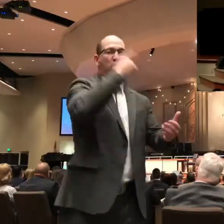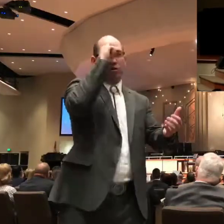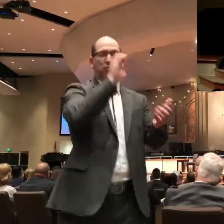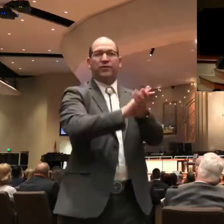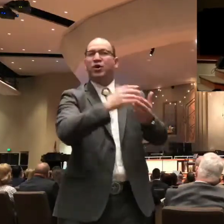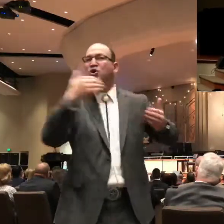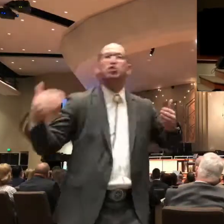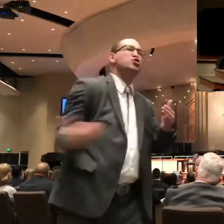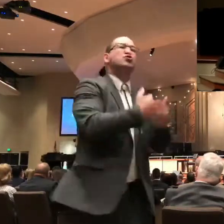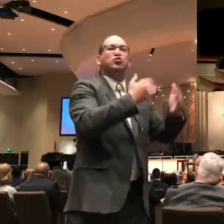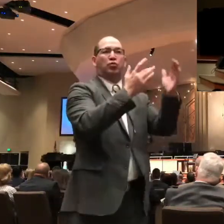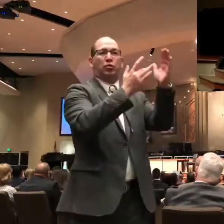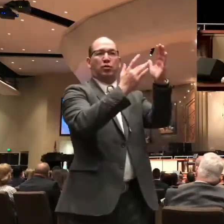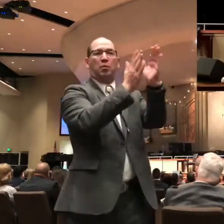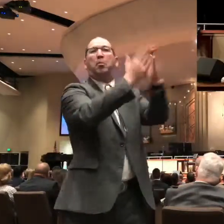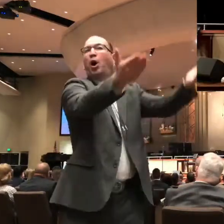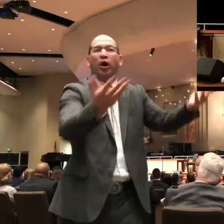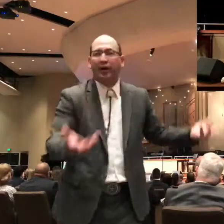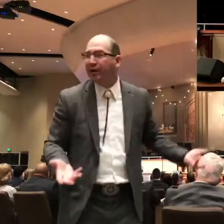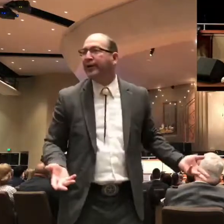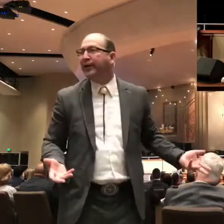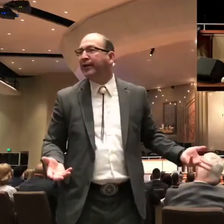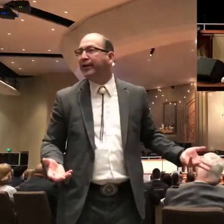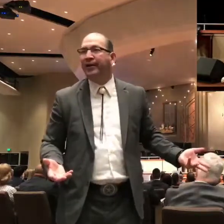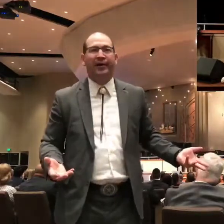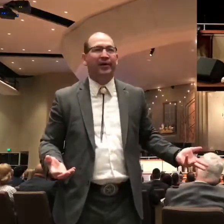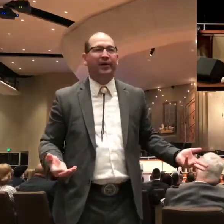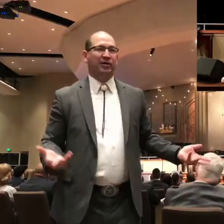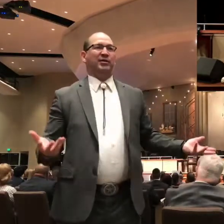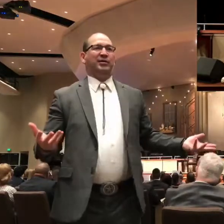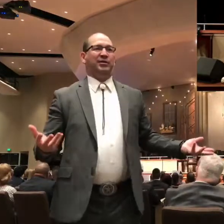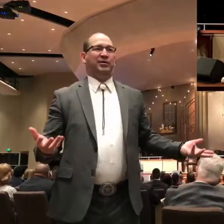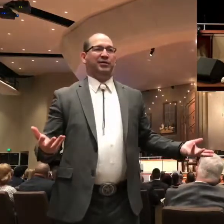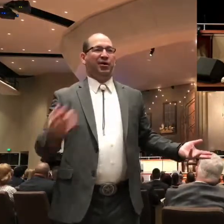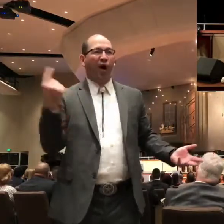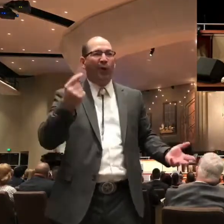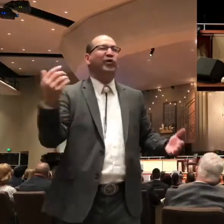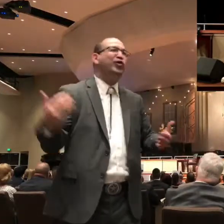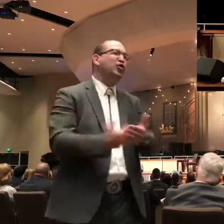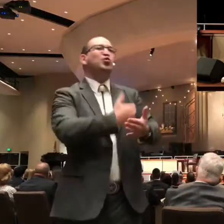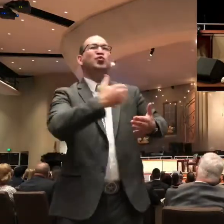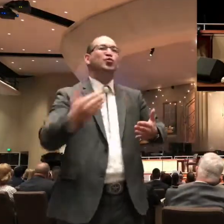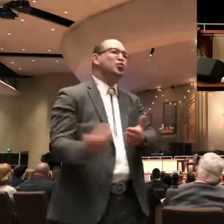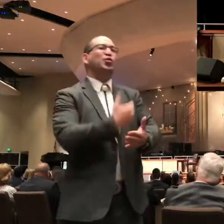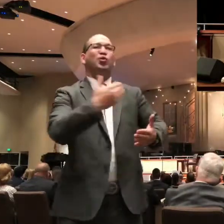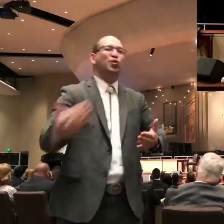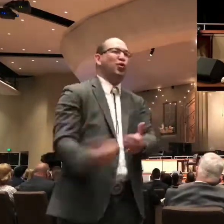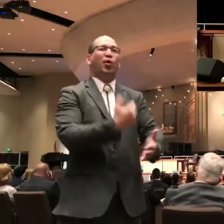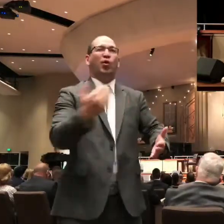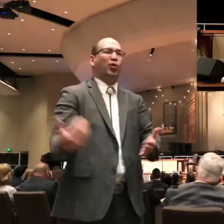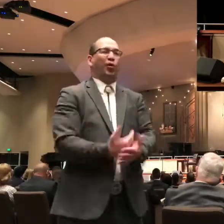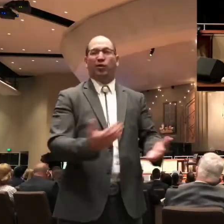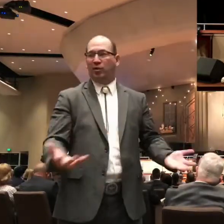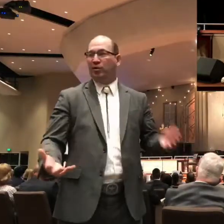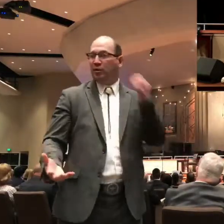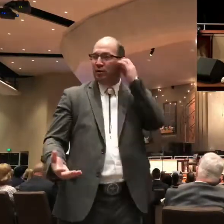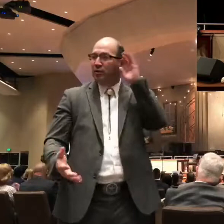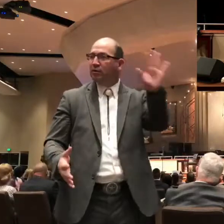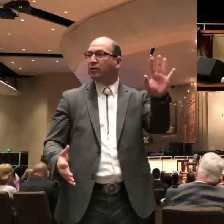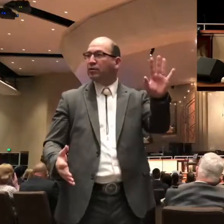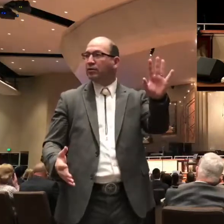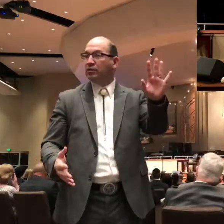their sin, they don't have to repent, they can live however they want, some new revelation. And I'm going to tell you something tonight, it